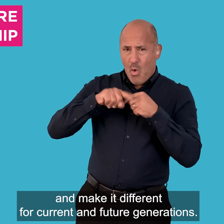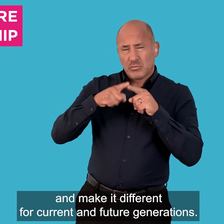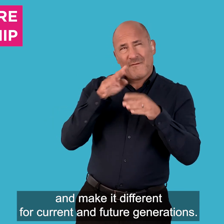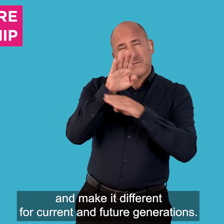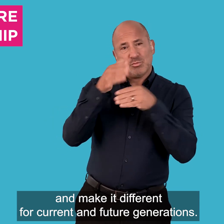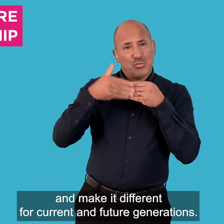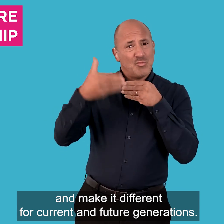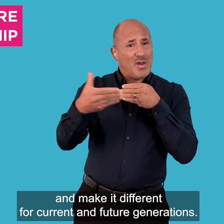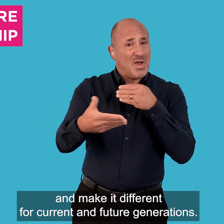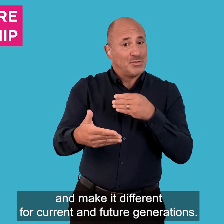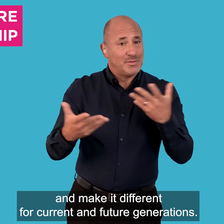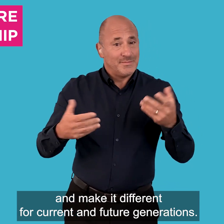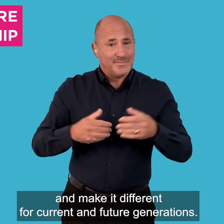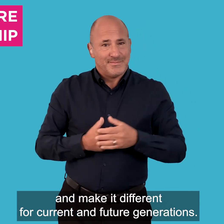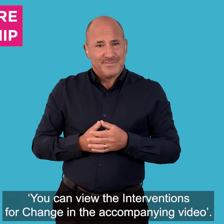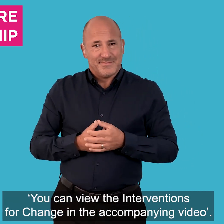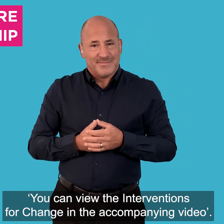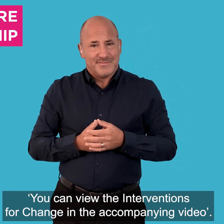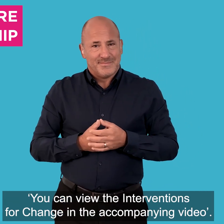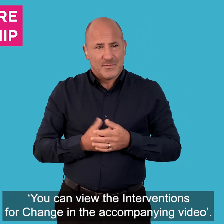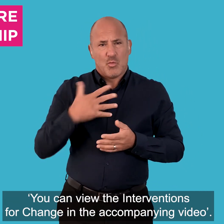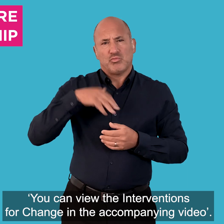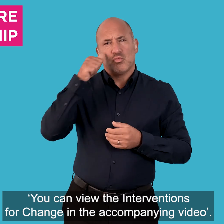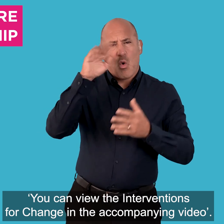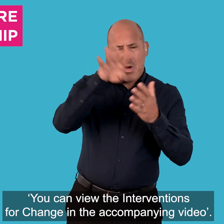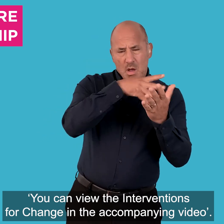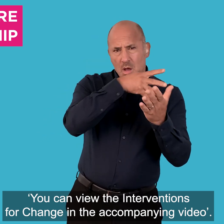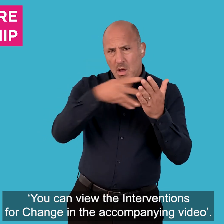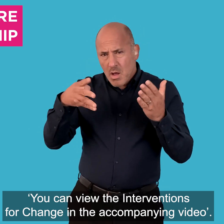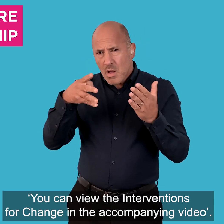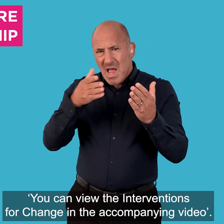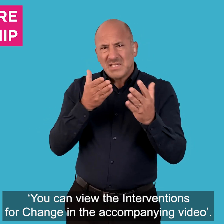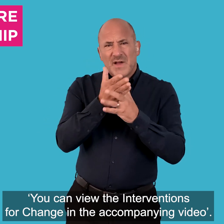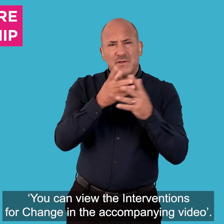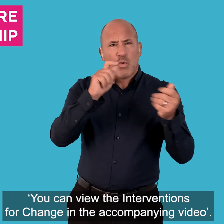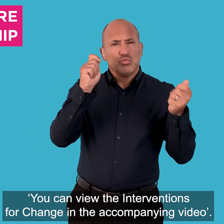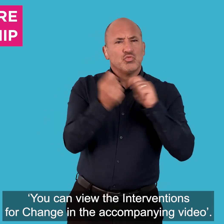generations. You can view the interventions for change in the accompanying video.